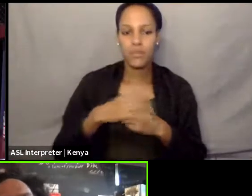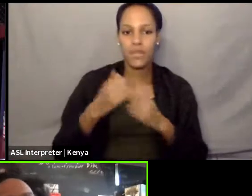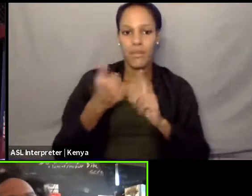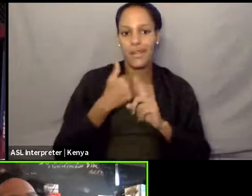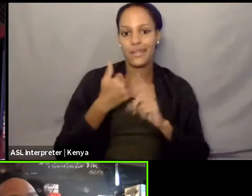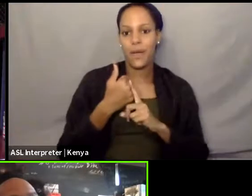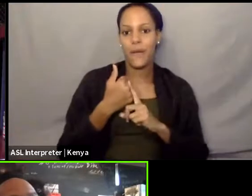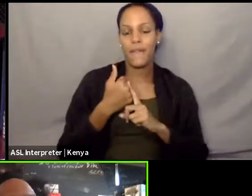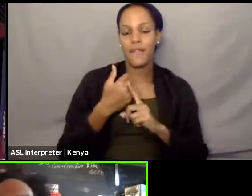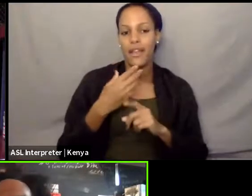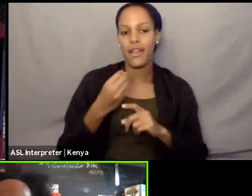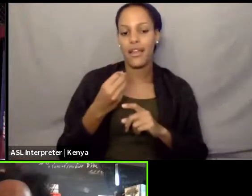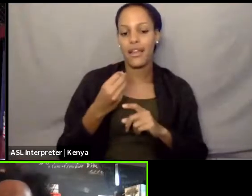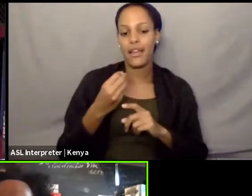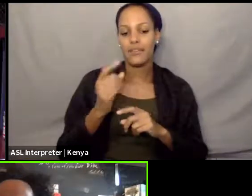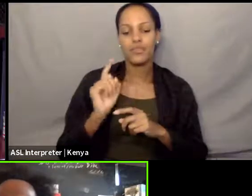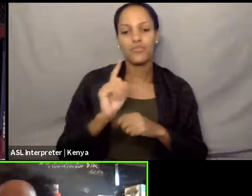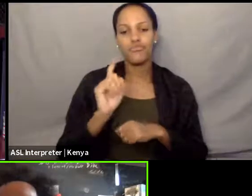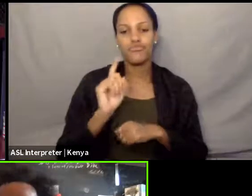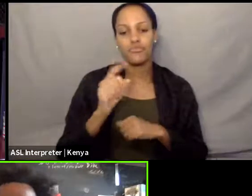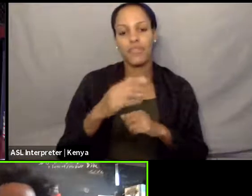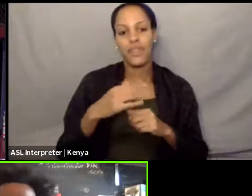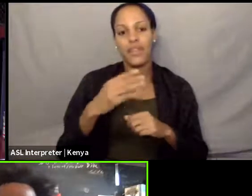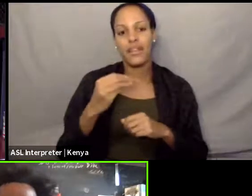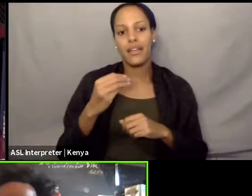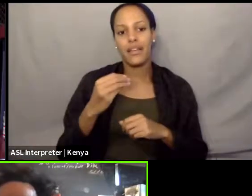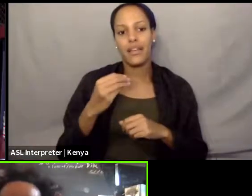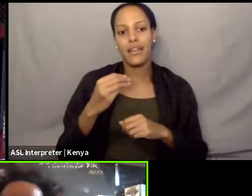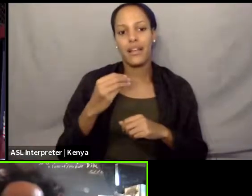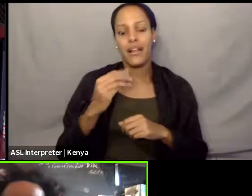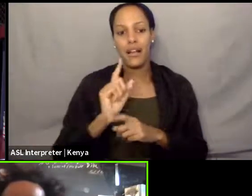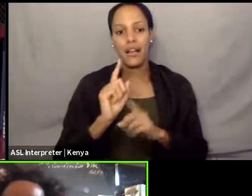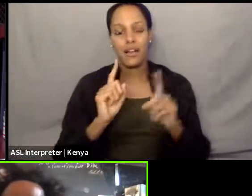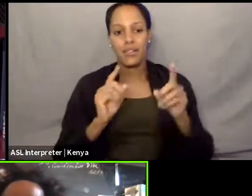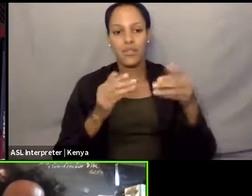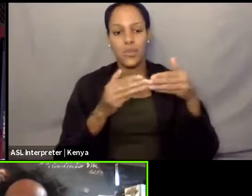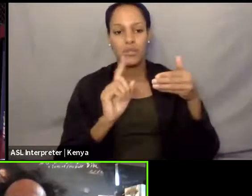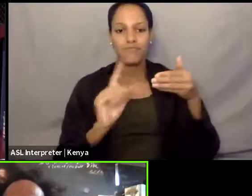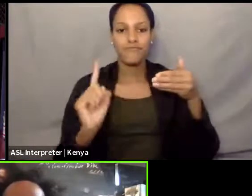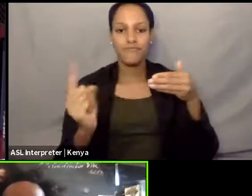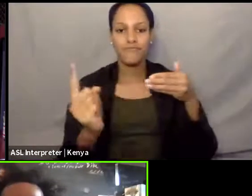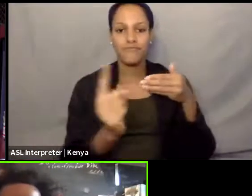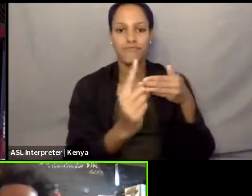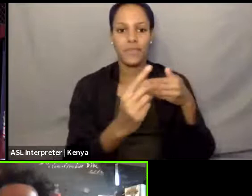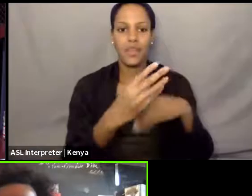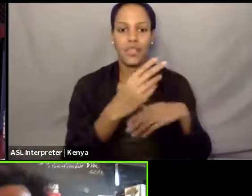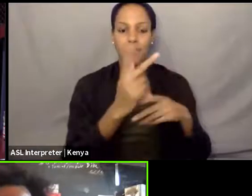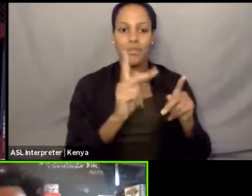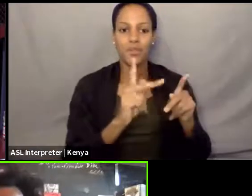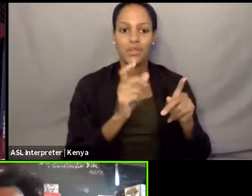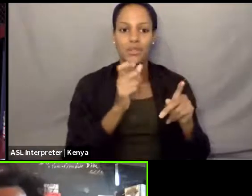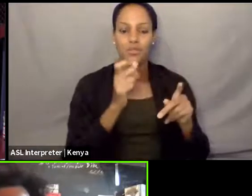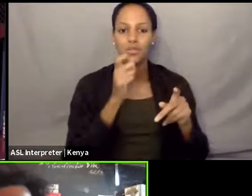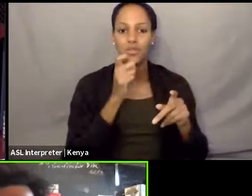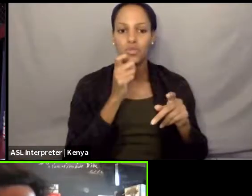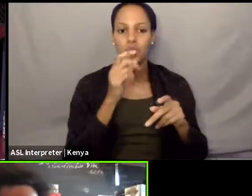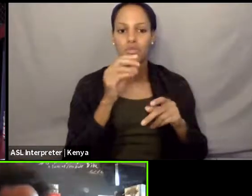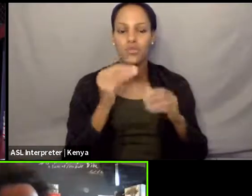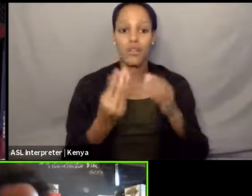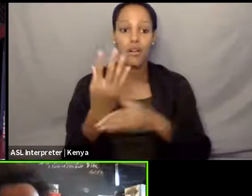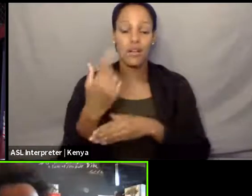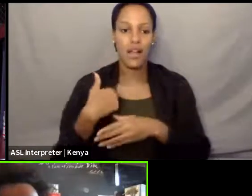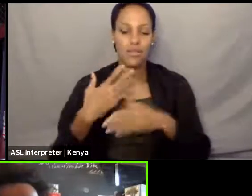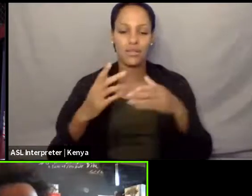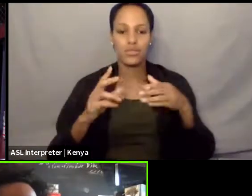And someone, I just kind of walked around the corner, and the person whose garden I was walking through, effectively the sidewalk goes